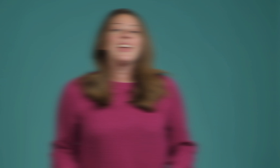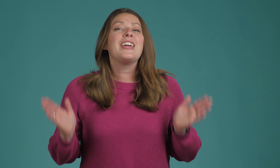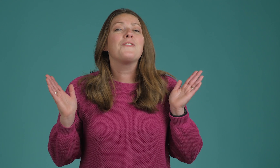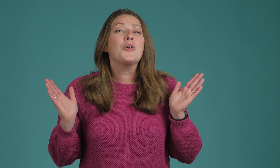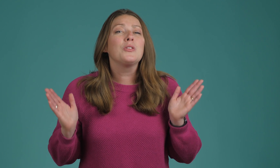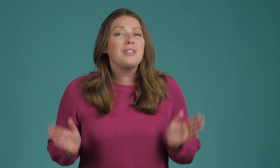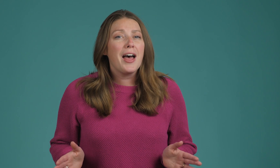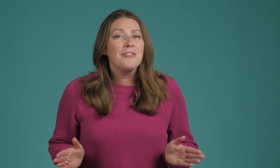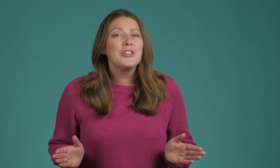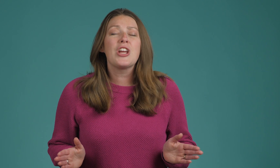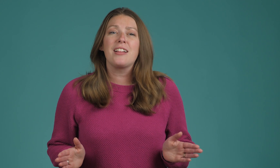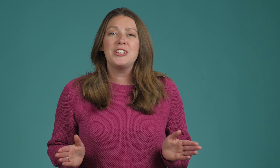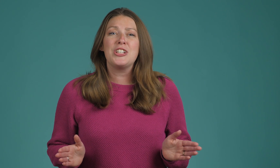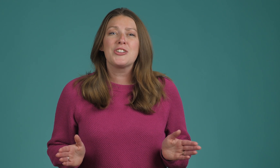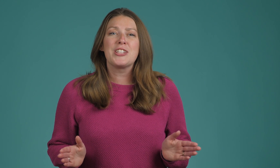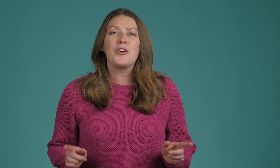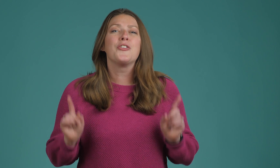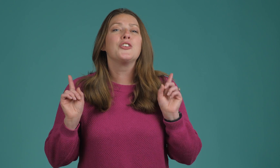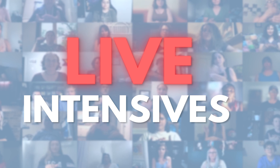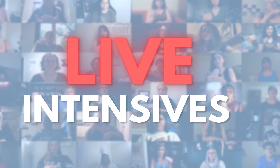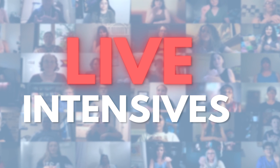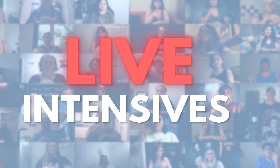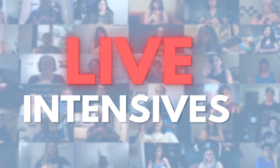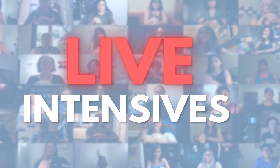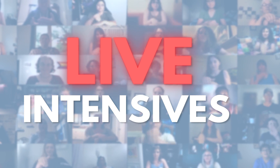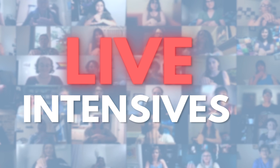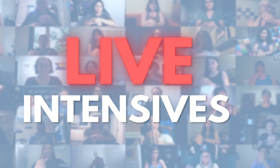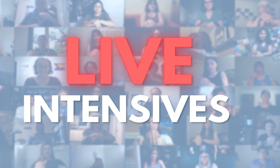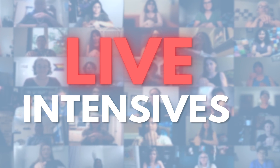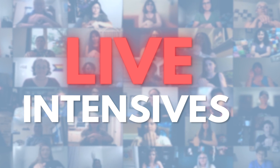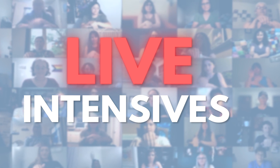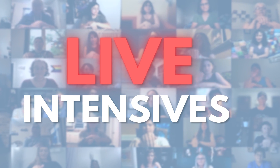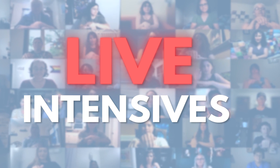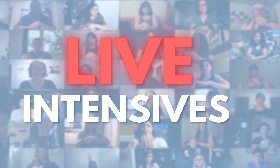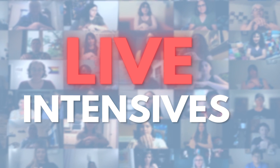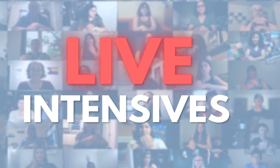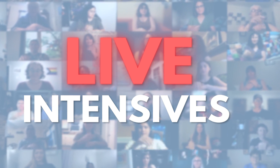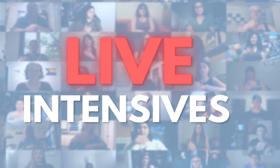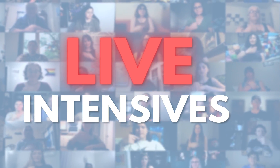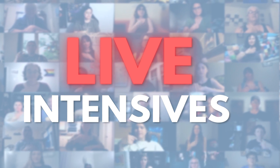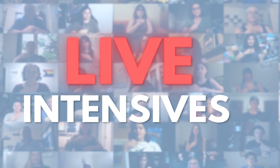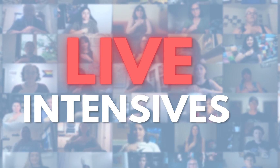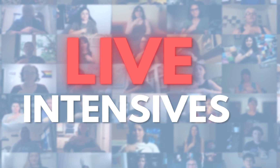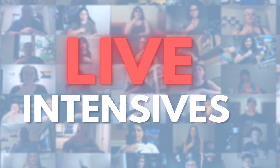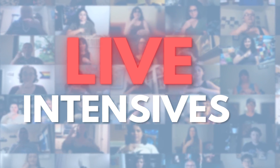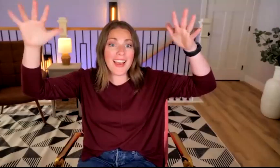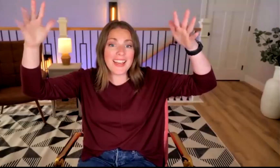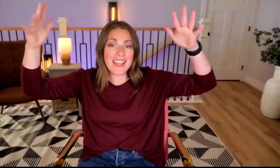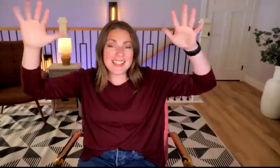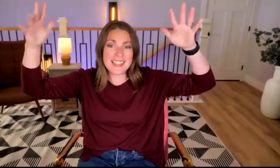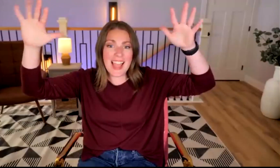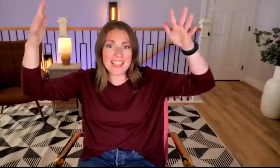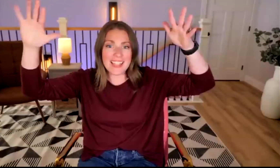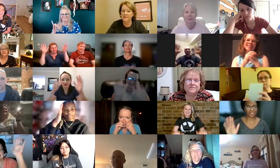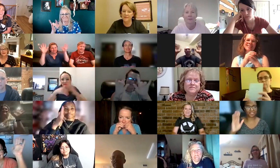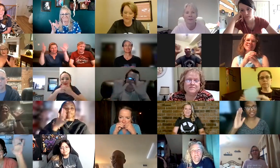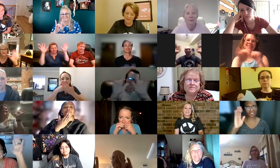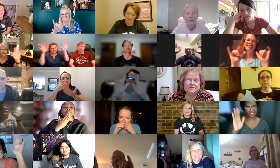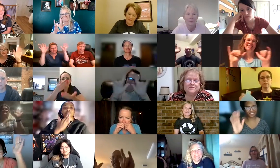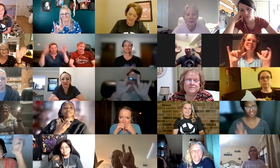If you love challenging yourself, don't forget about our intensives offered throughout the year. We have quizzes offered with each